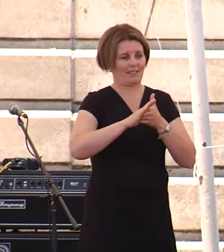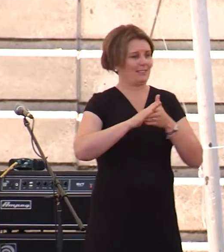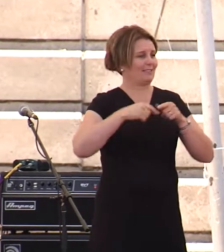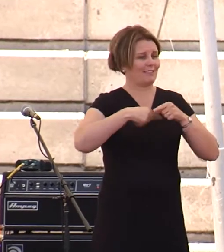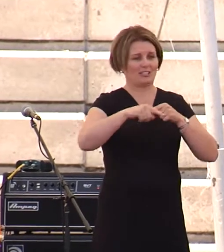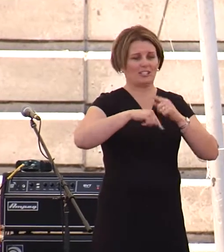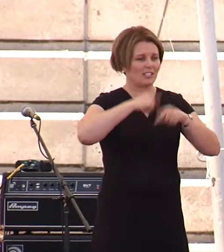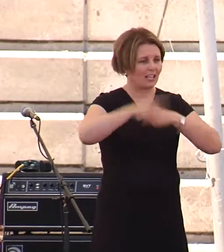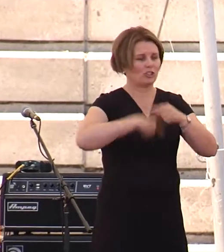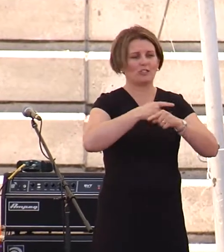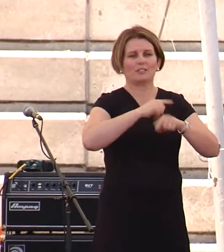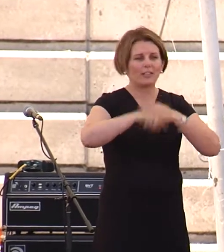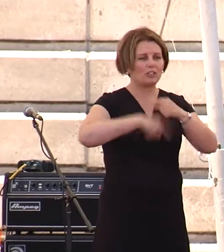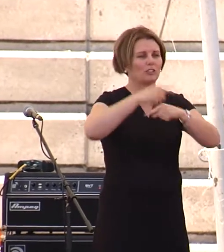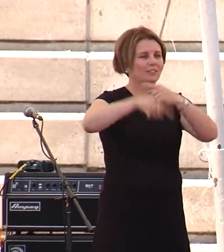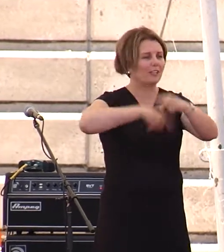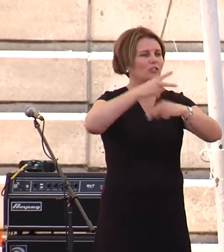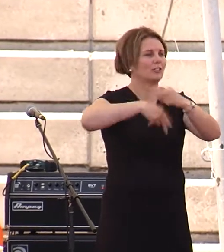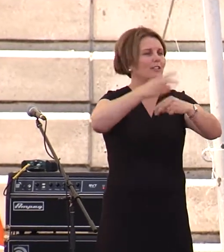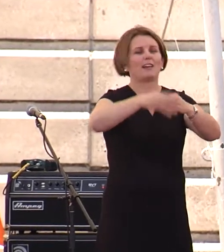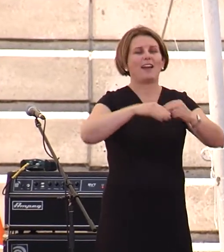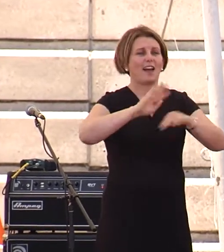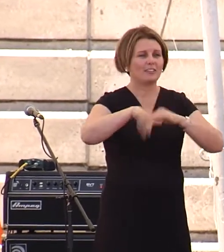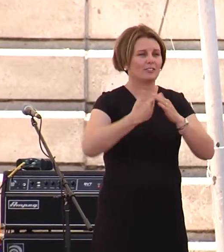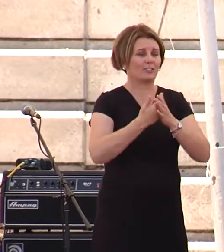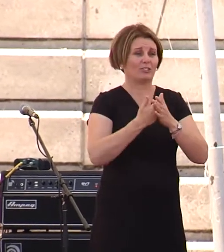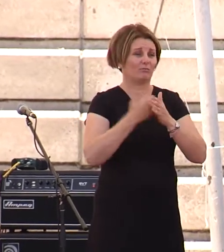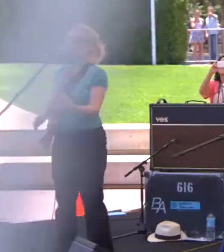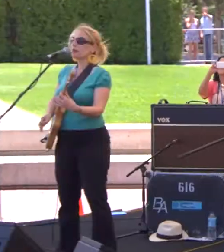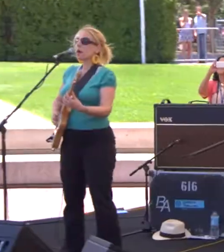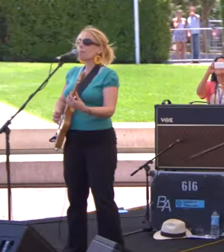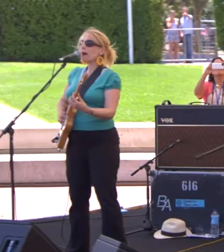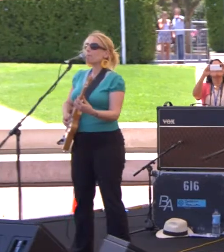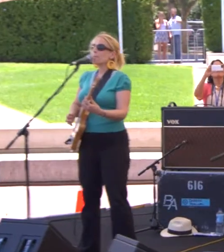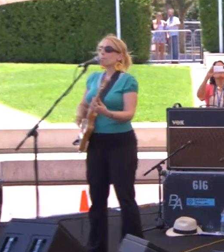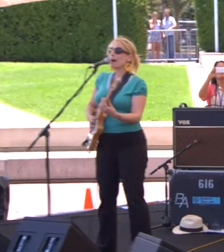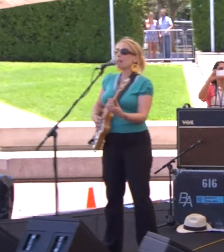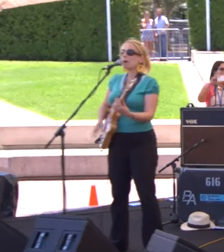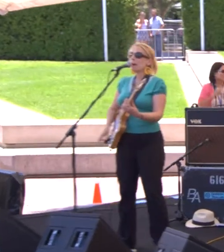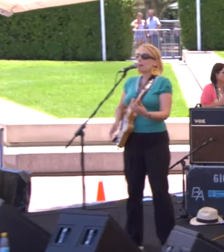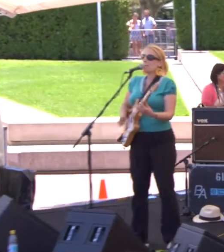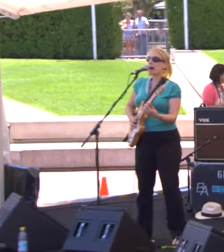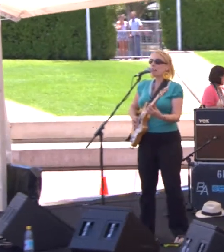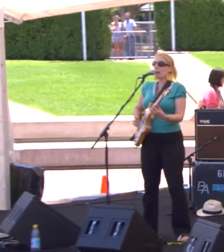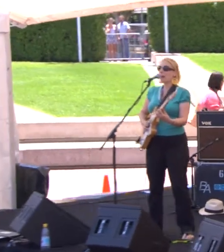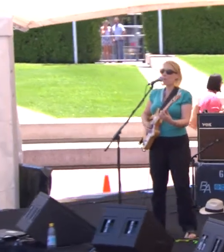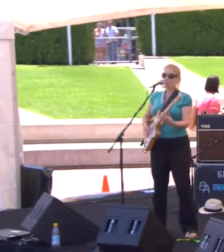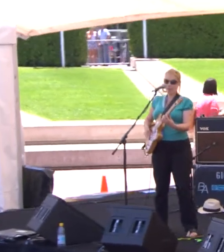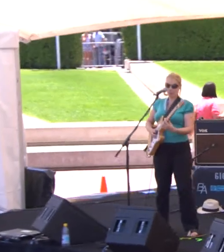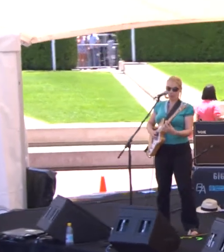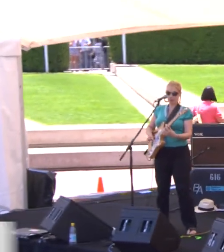next year, and to the state election and beyond if necessary.